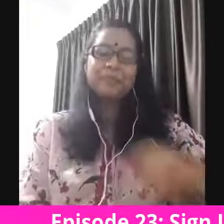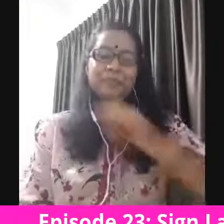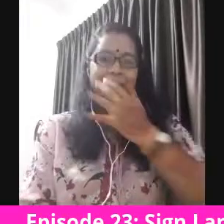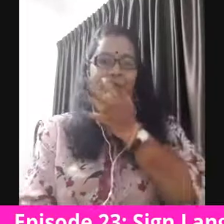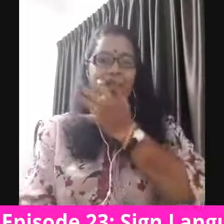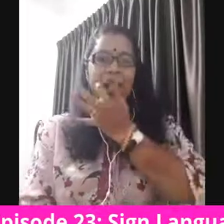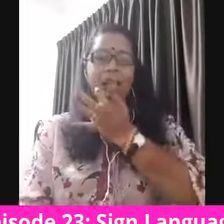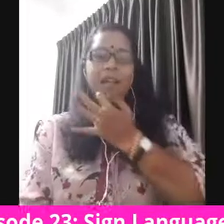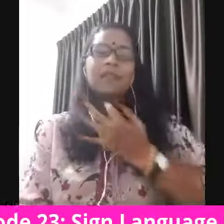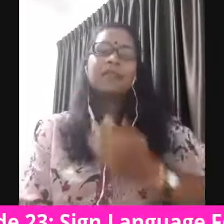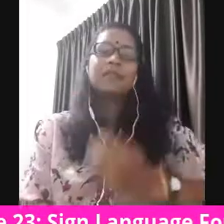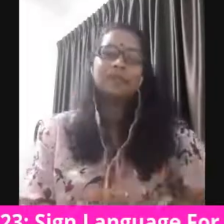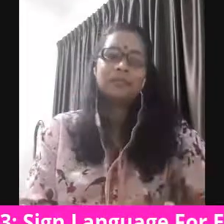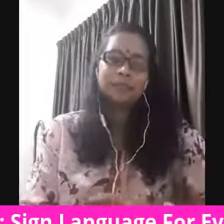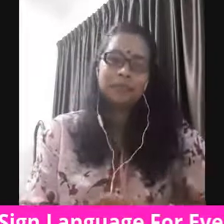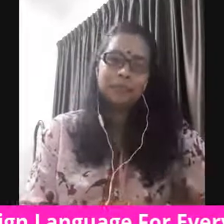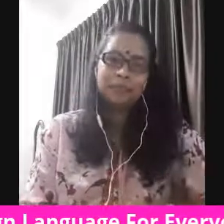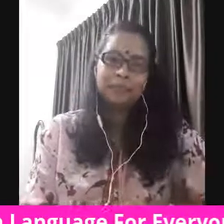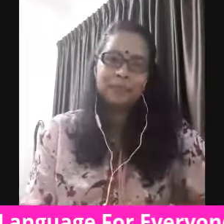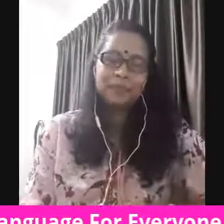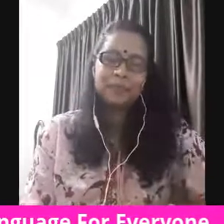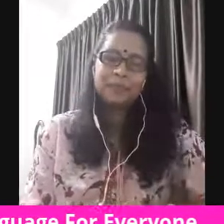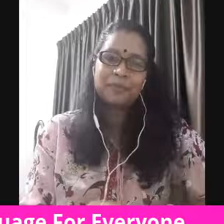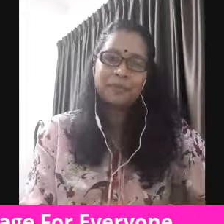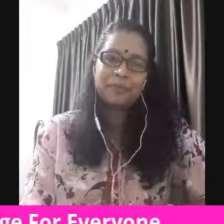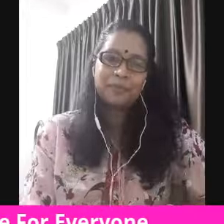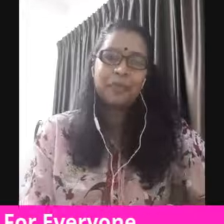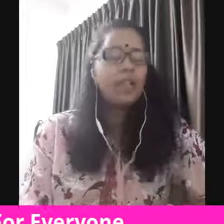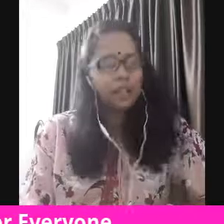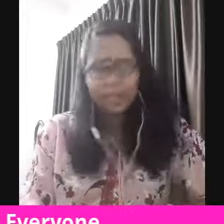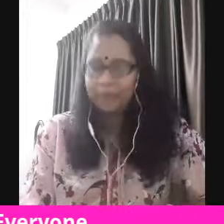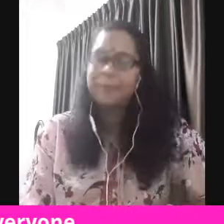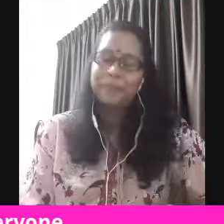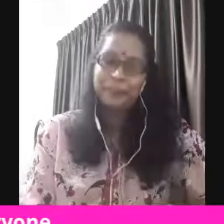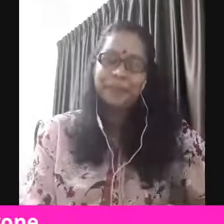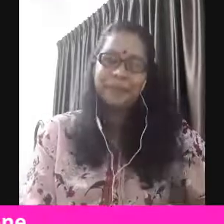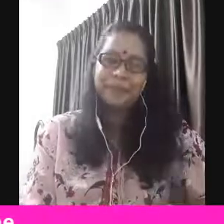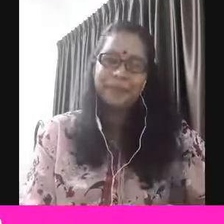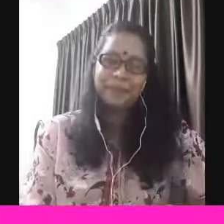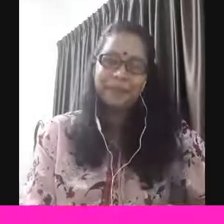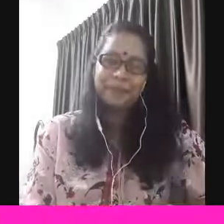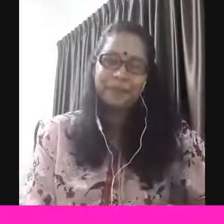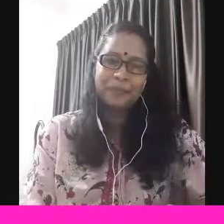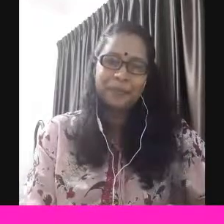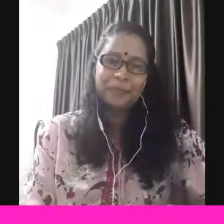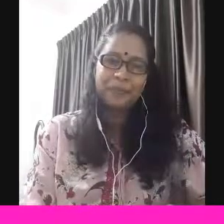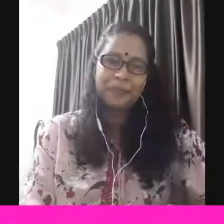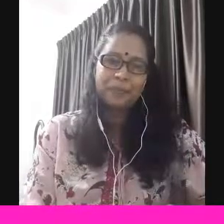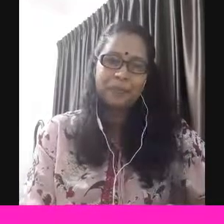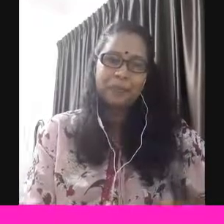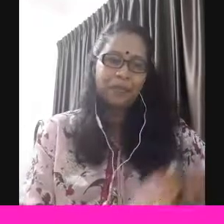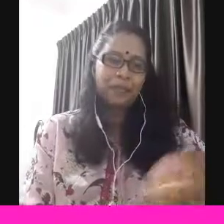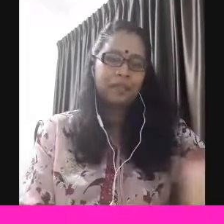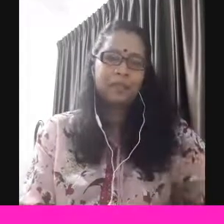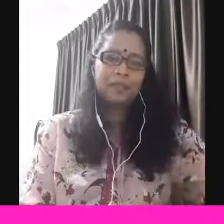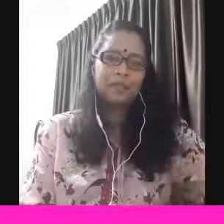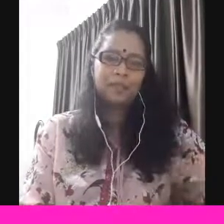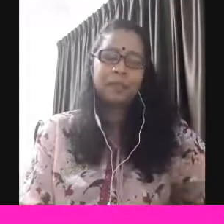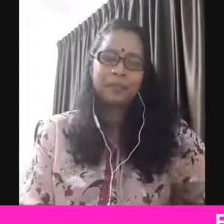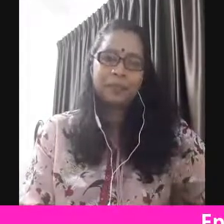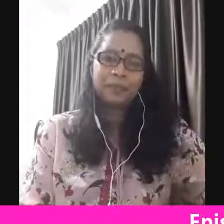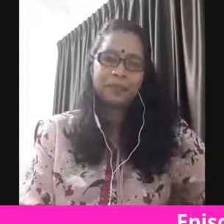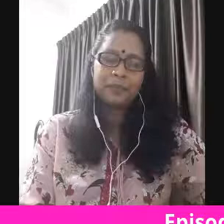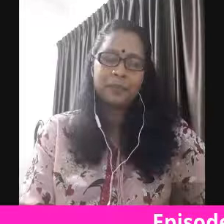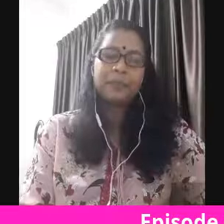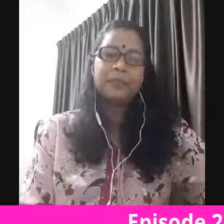You definitely need to Yeah. put extra to deliver the content of this syllabus